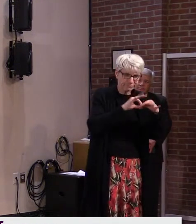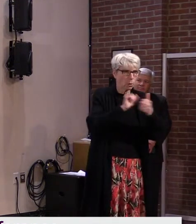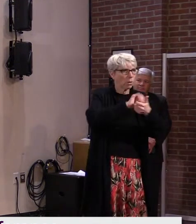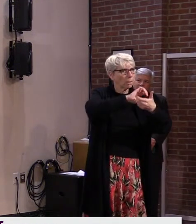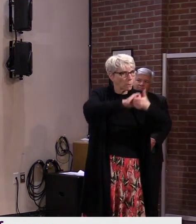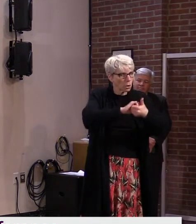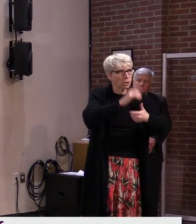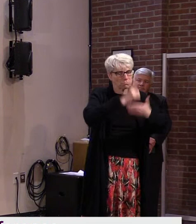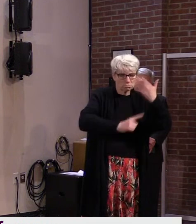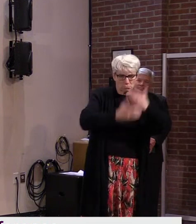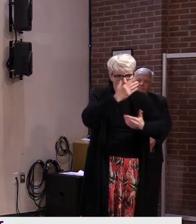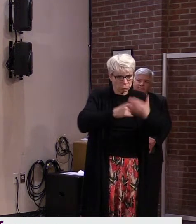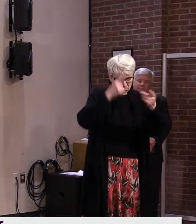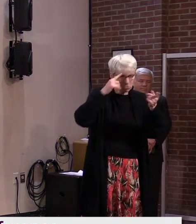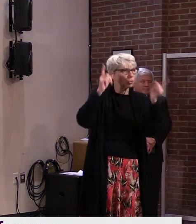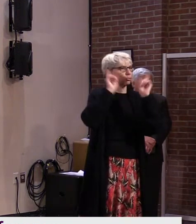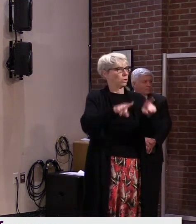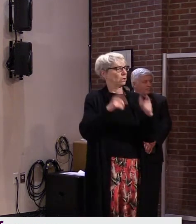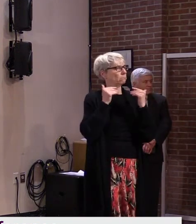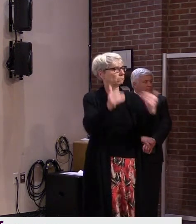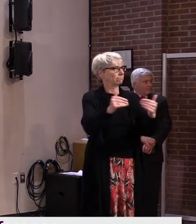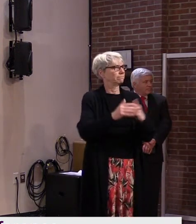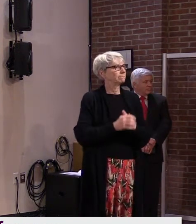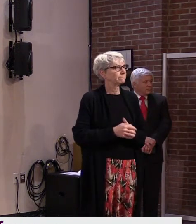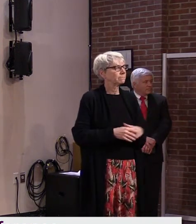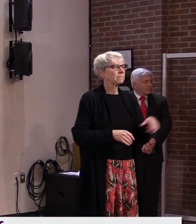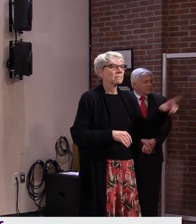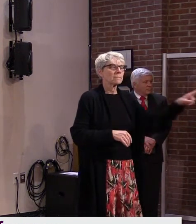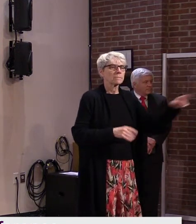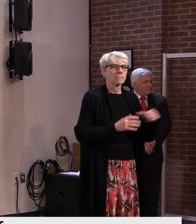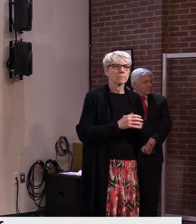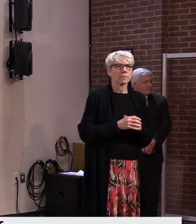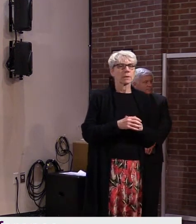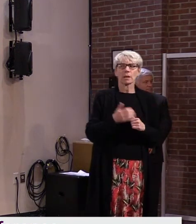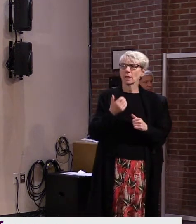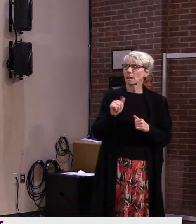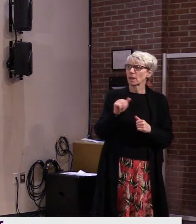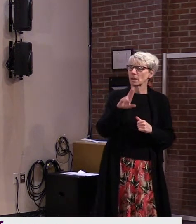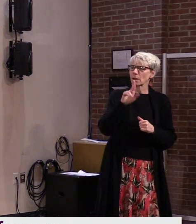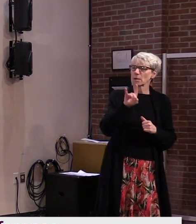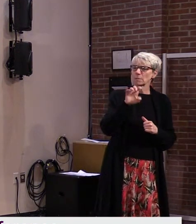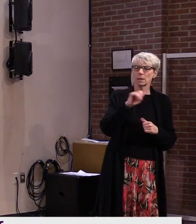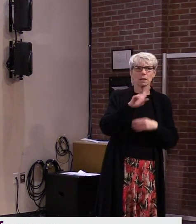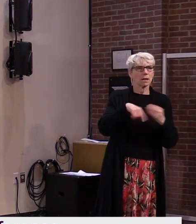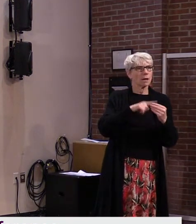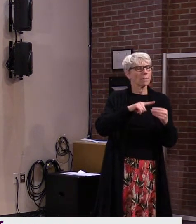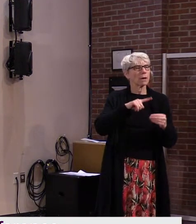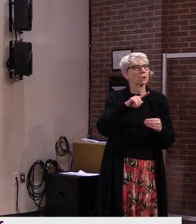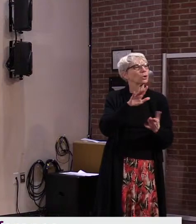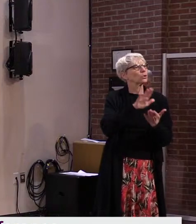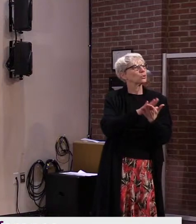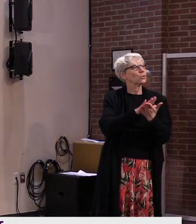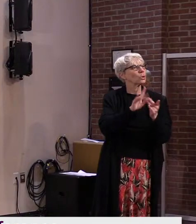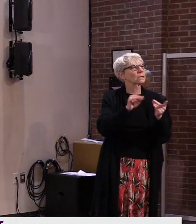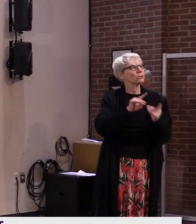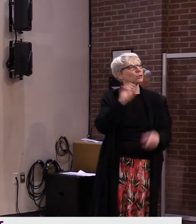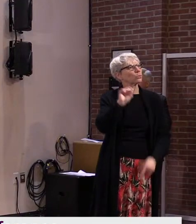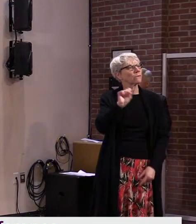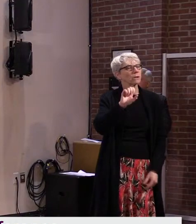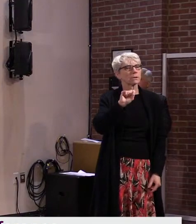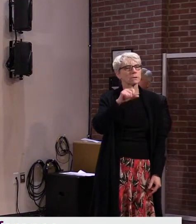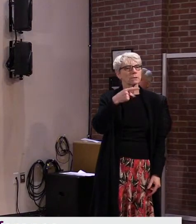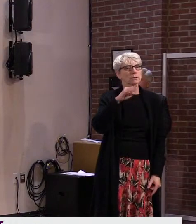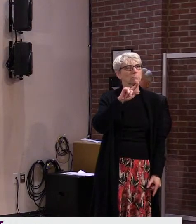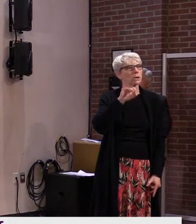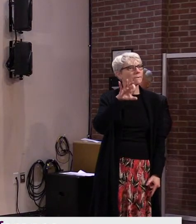area. Is there any update today on the situation at Springfield School District? I believe